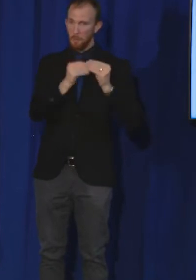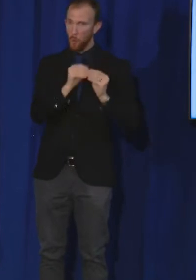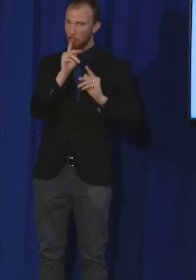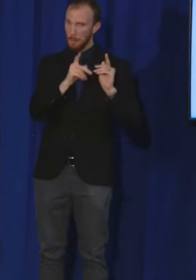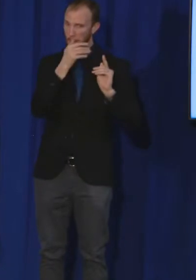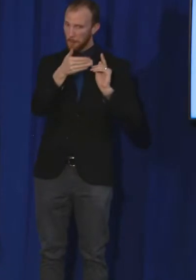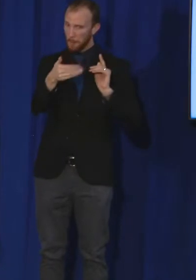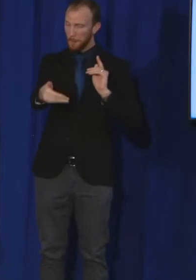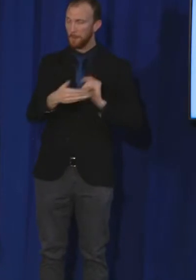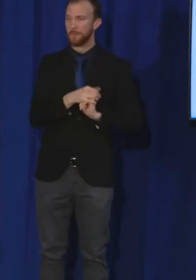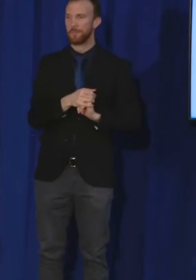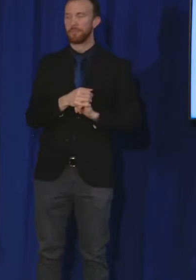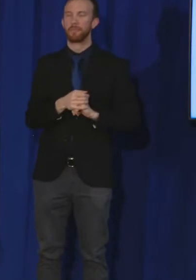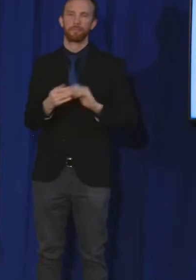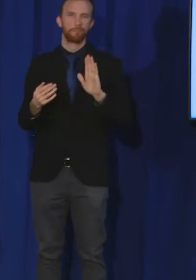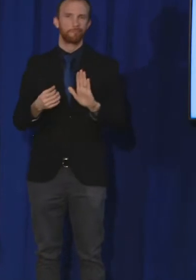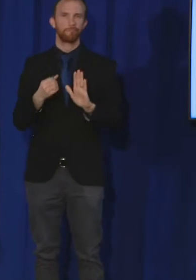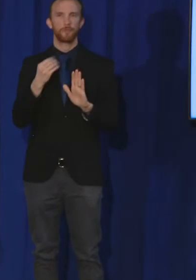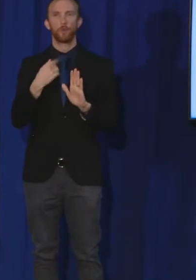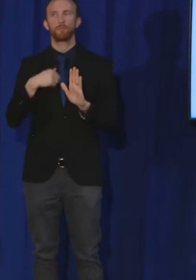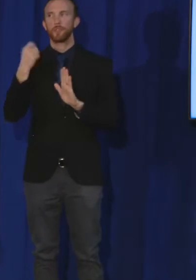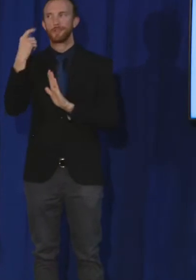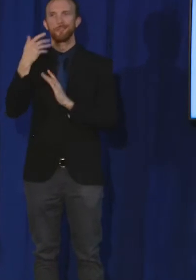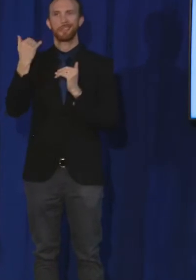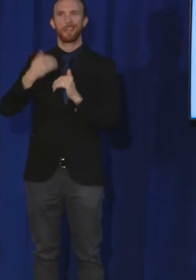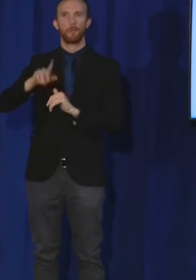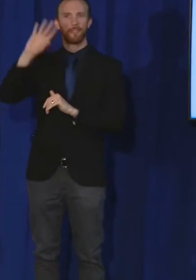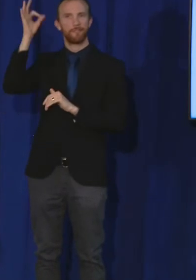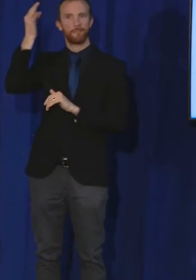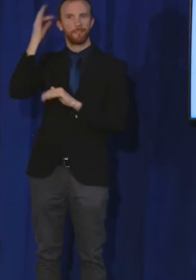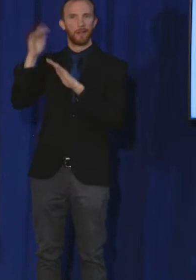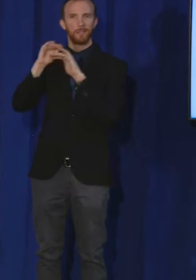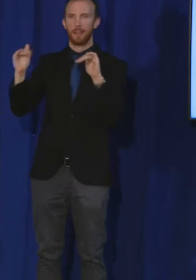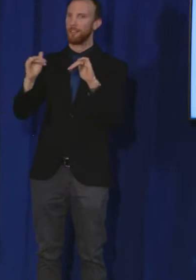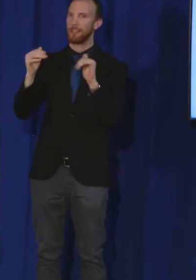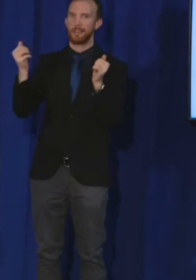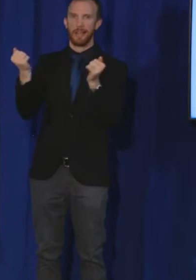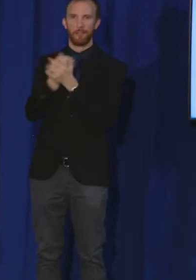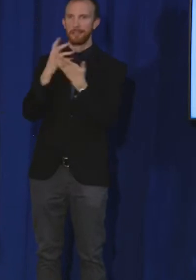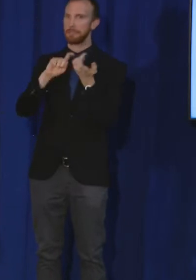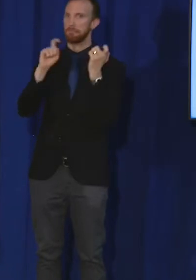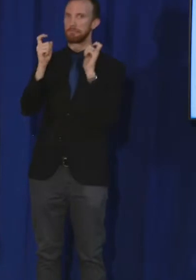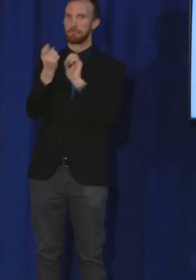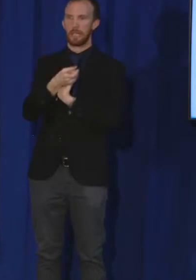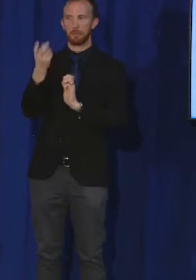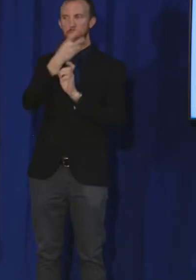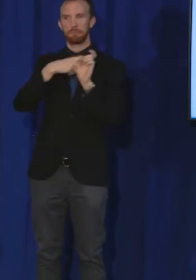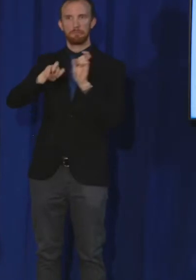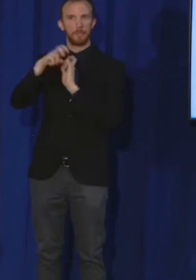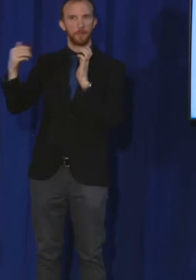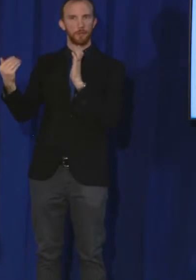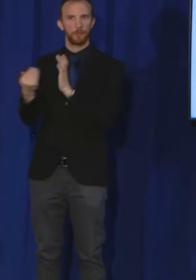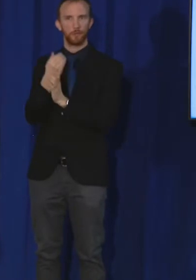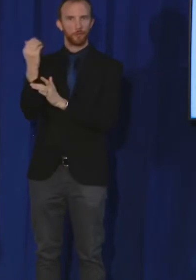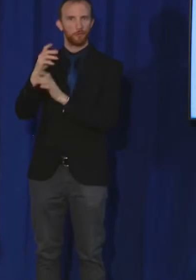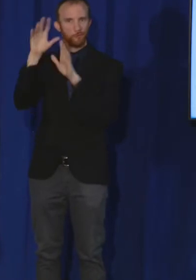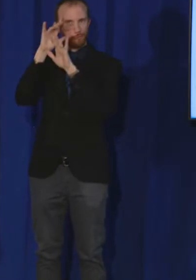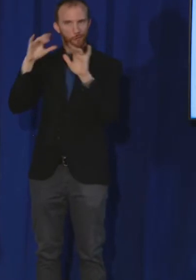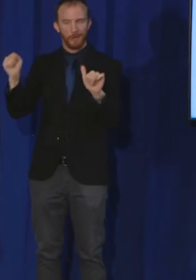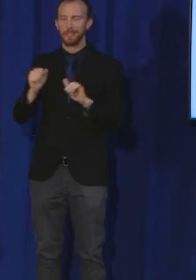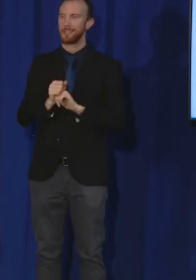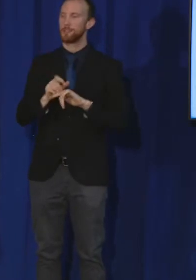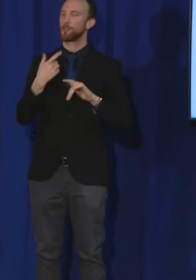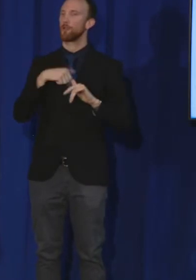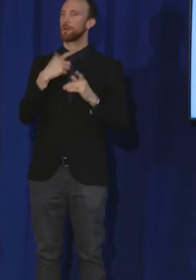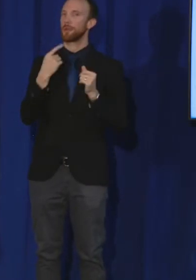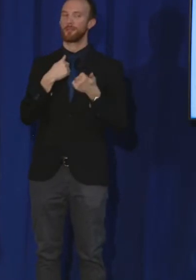of transition in this country, I will just say, at the federal level. We are doing everything we can here to stay with the latest guidance, but also do